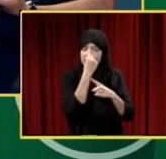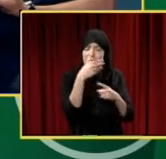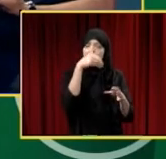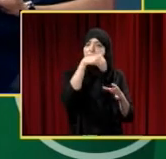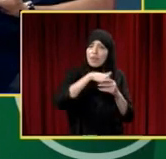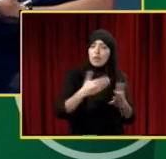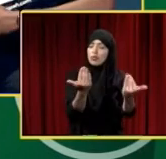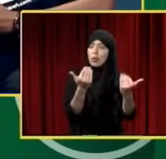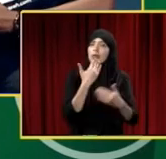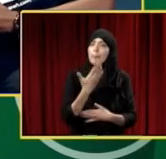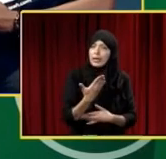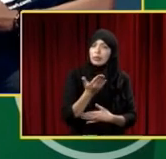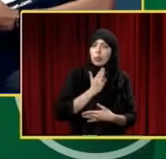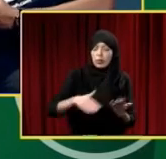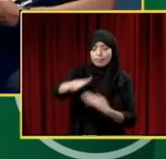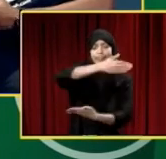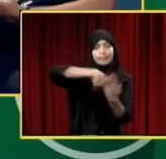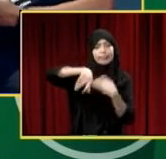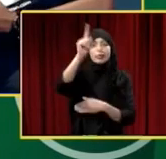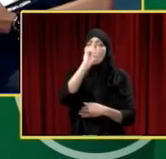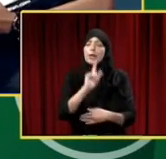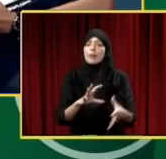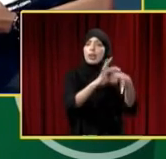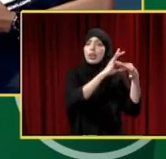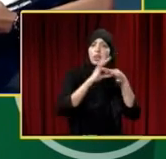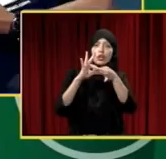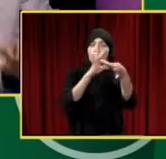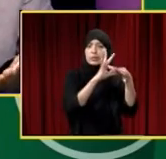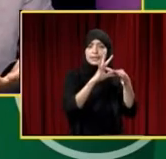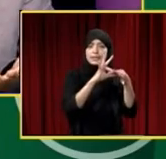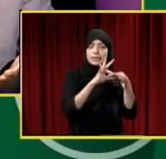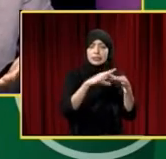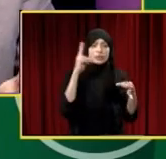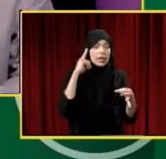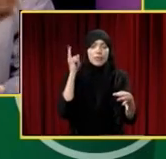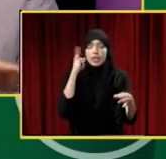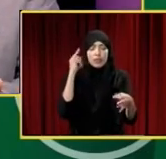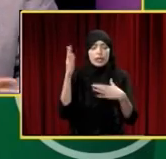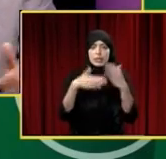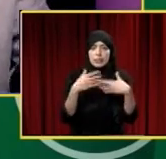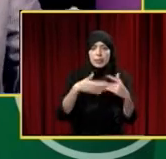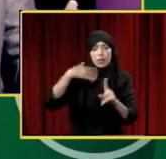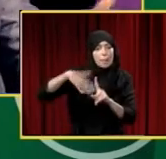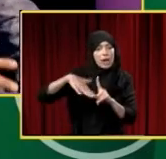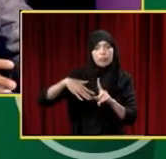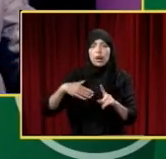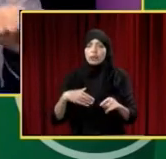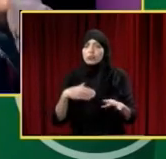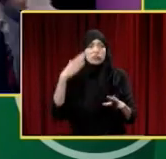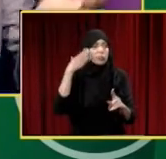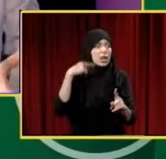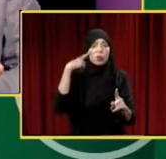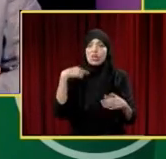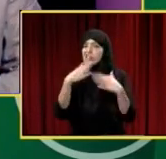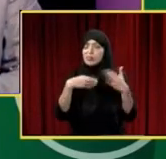raise awareness about it. And I think we're doing pretty well. Yeah, that unity that we come together, and obviously the Deaf Run is not just about the Bengali community; it's